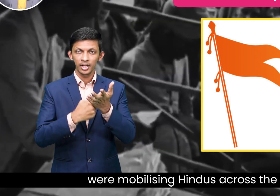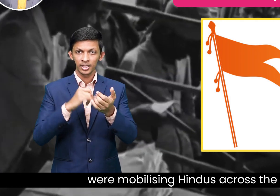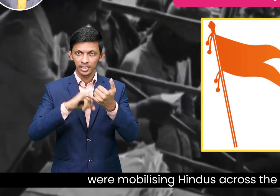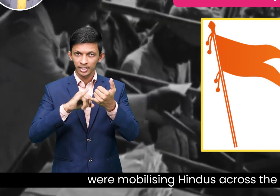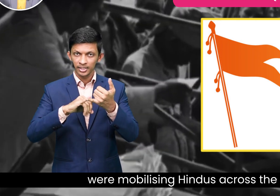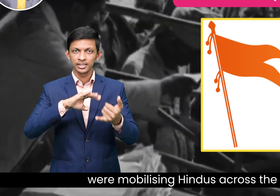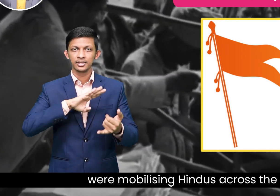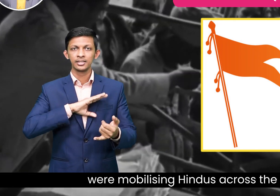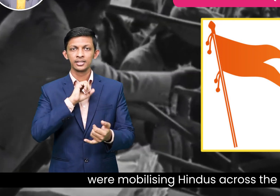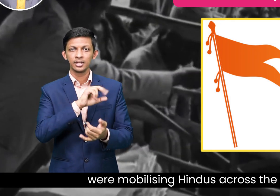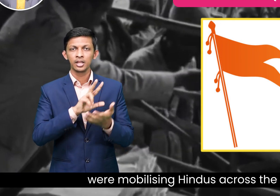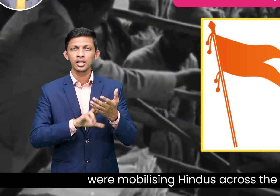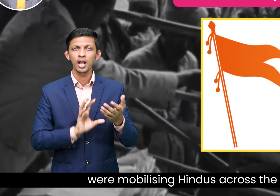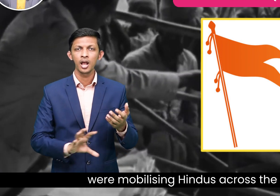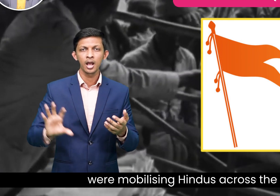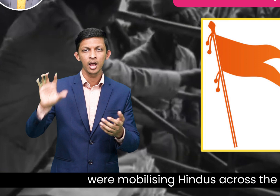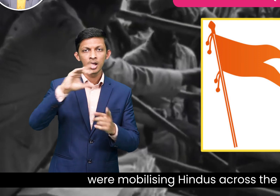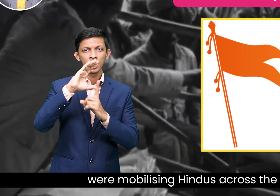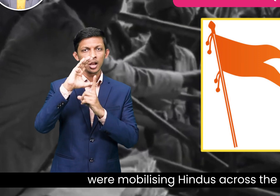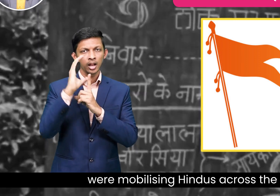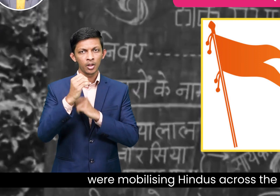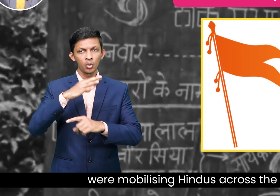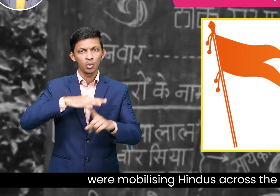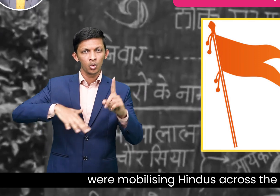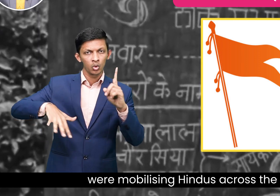the country.